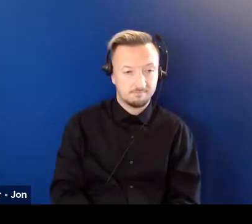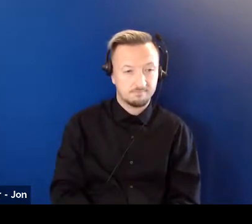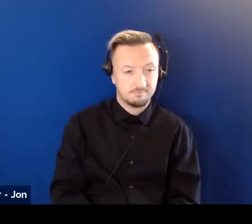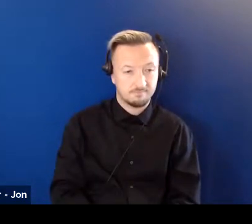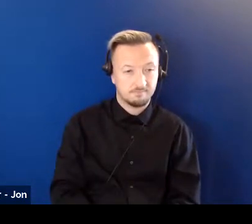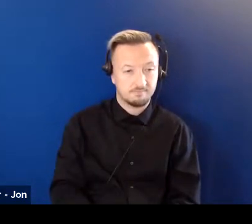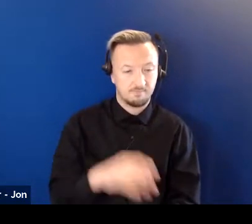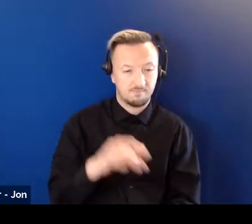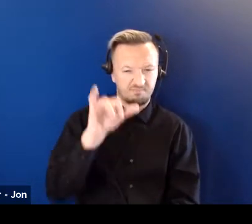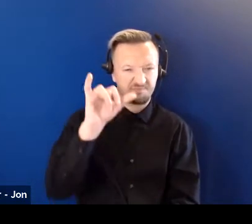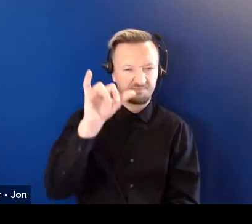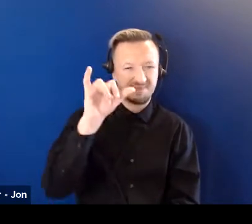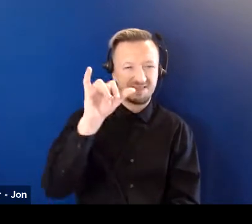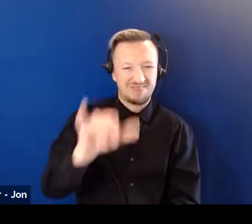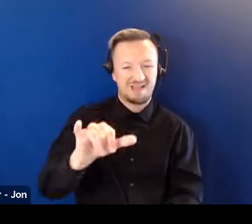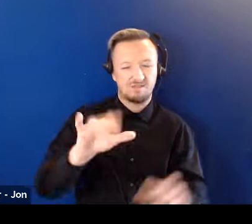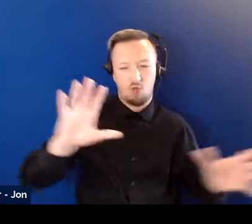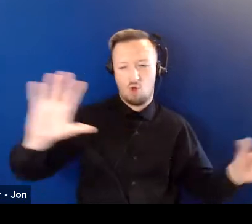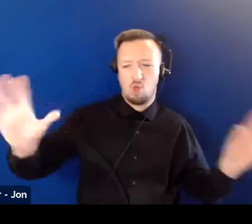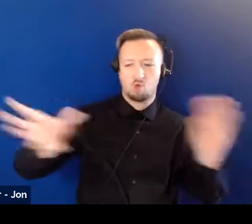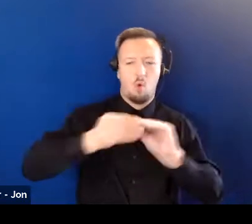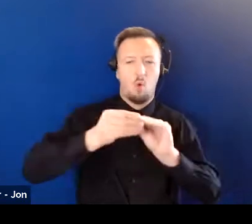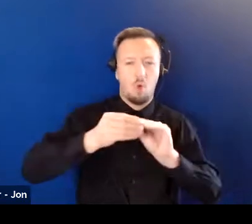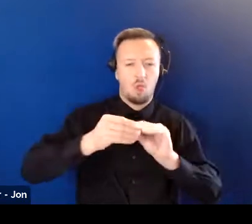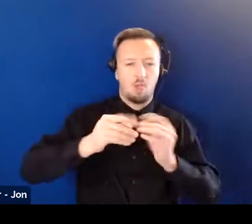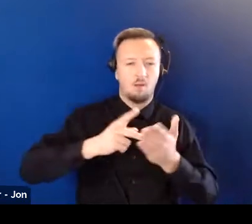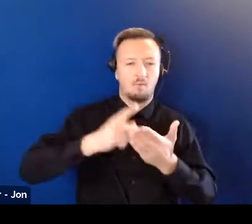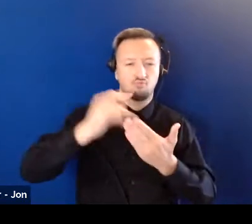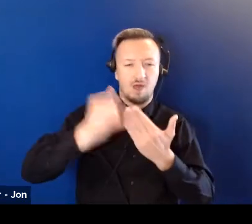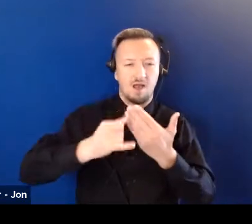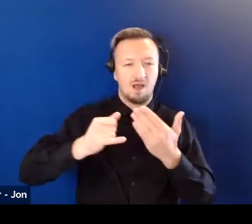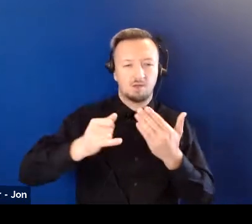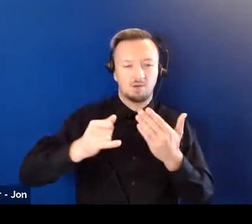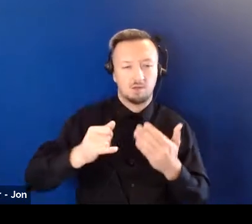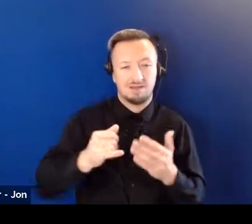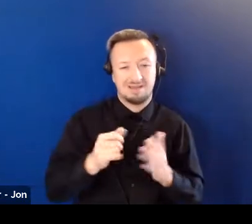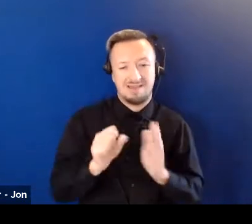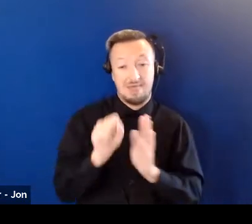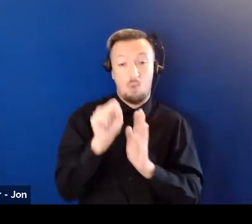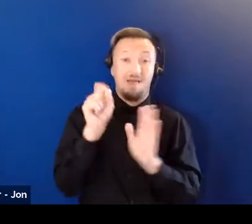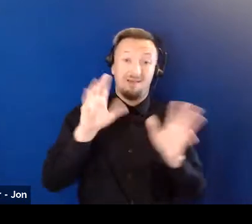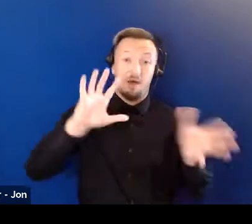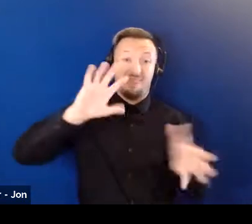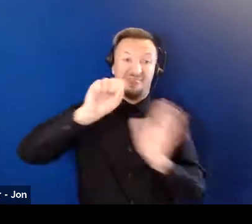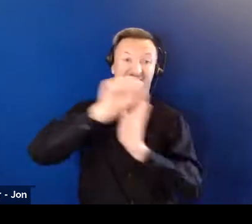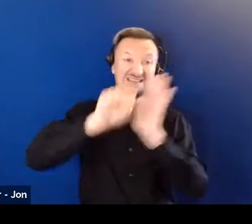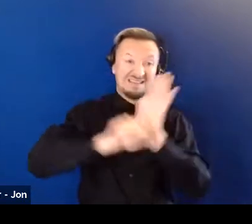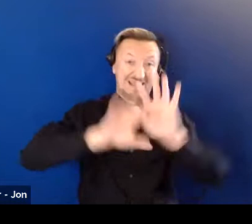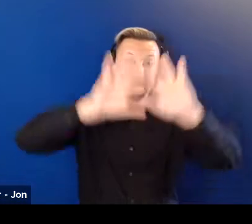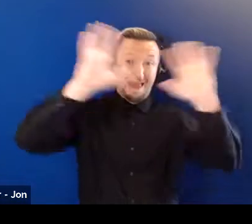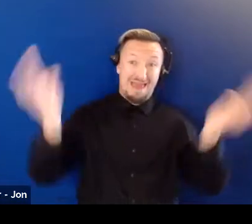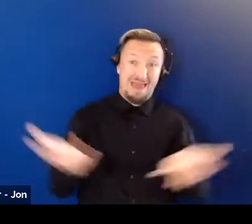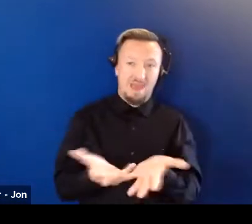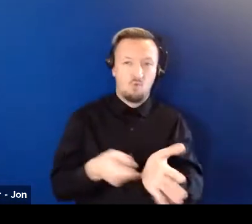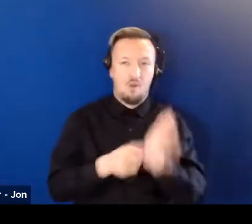No, that's for the length of the project, the total length of the project. Those are the numbers. We, as a state, expect to enroll up to 500